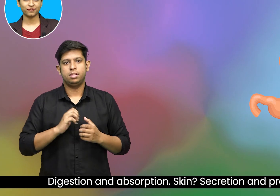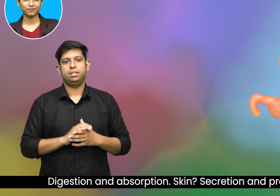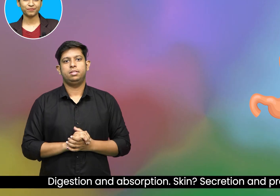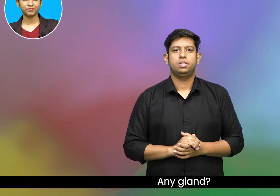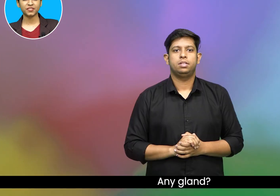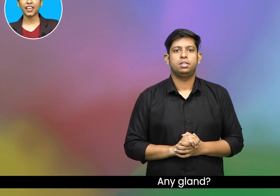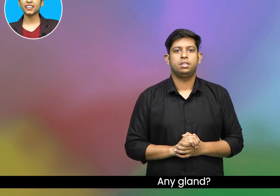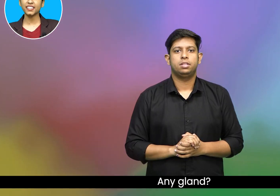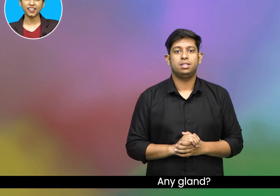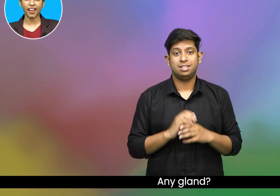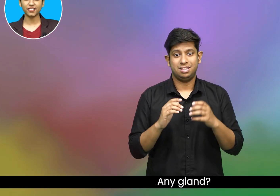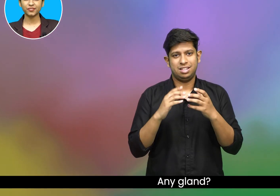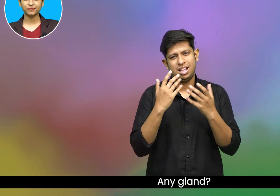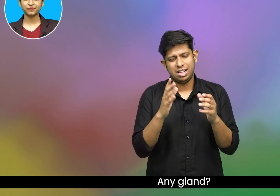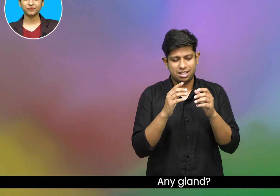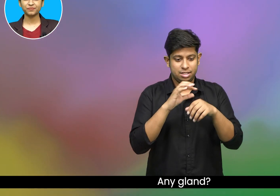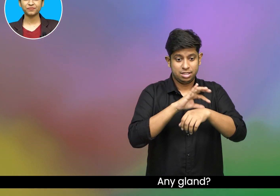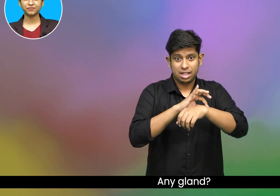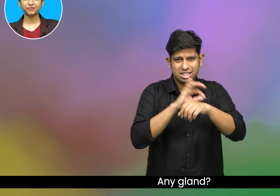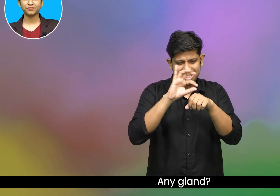absorption. Any gland,